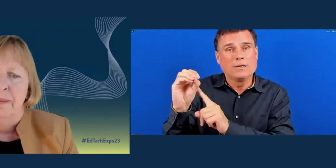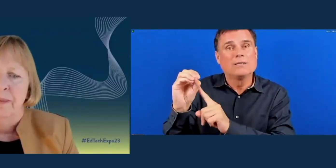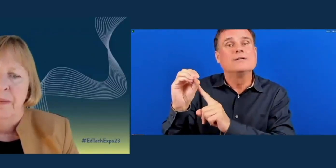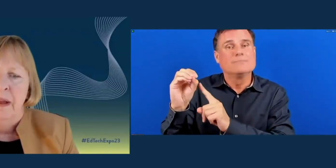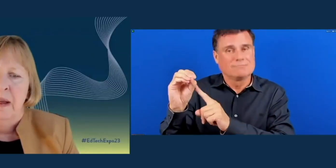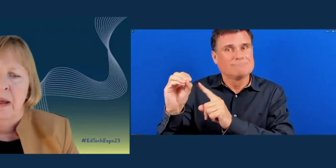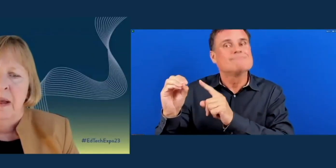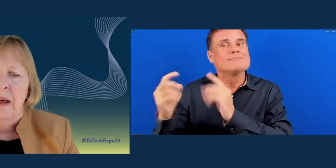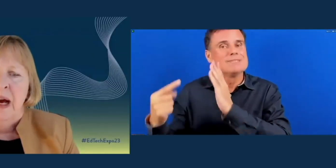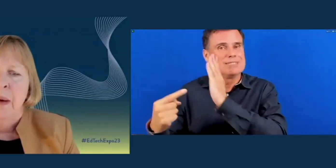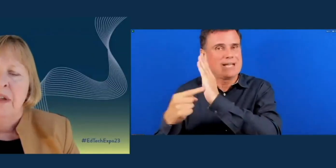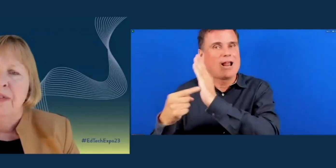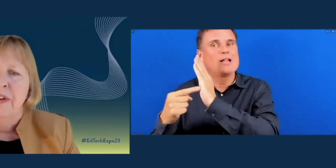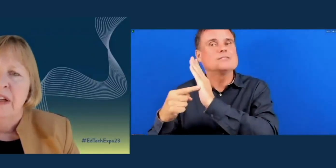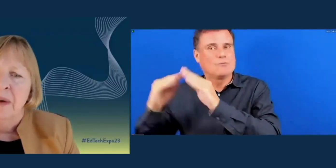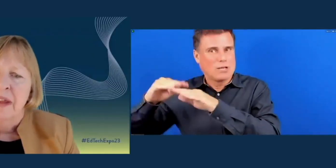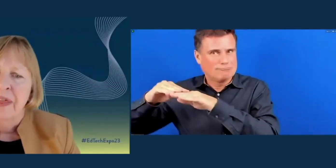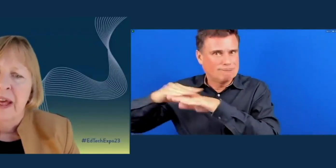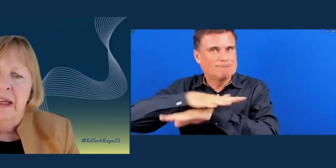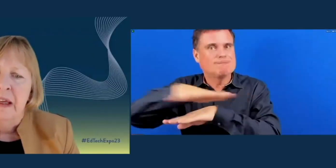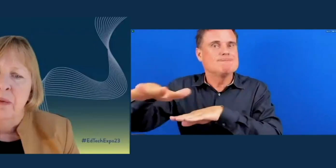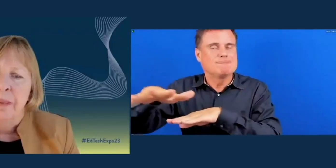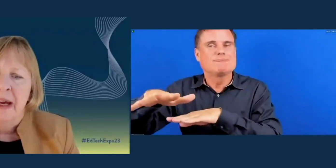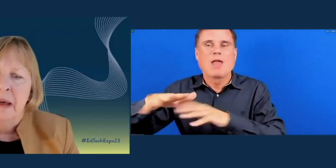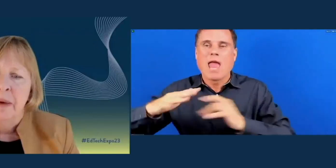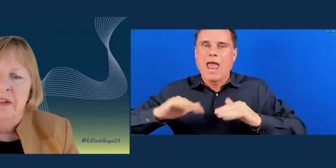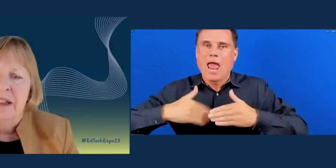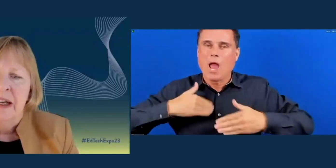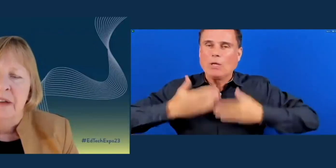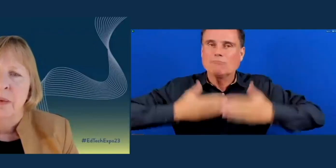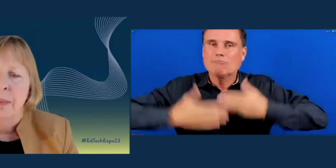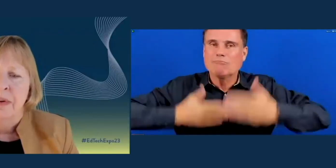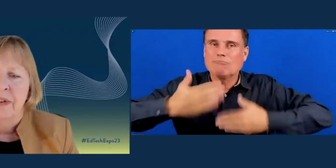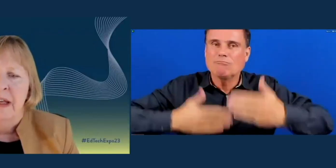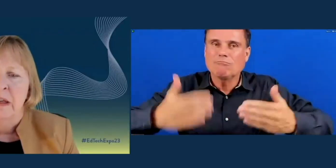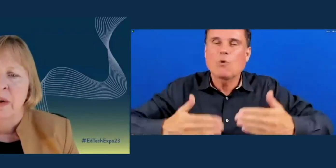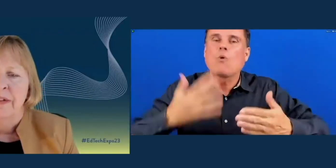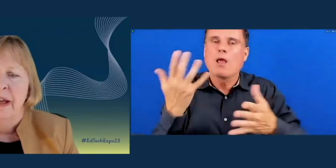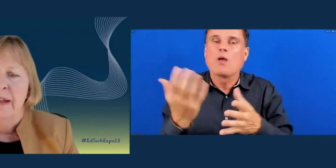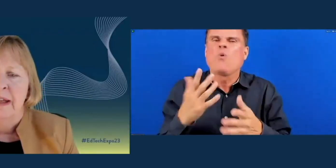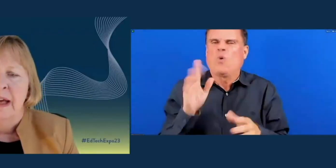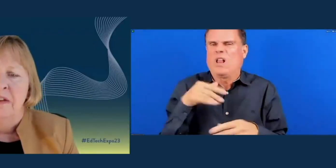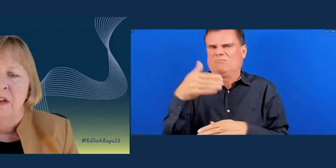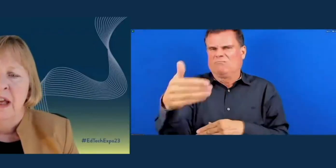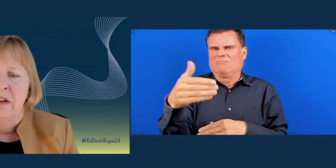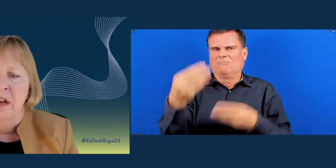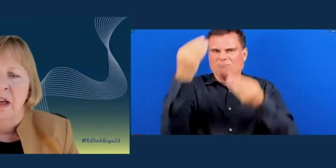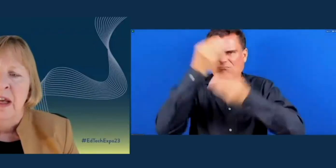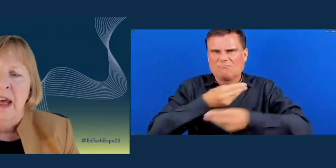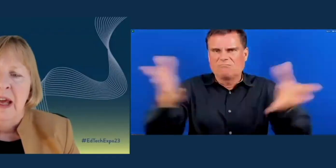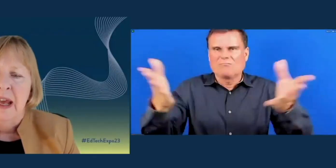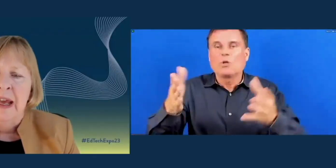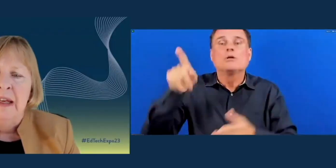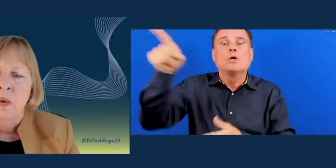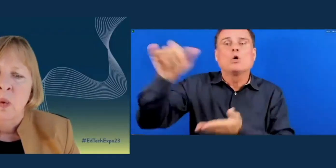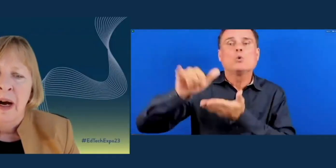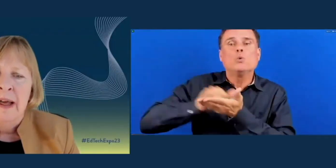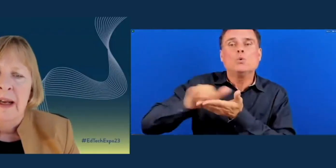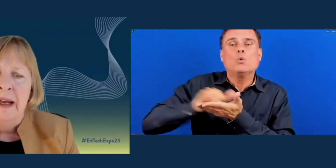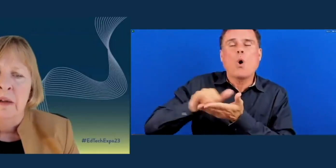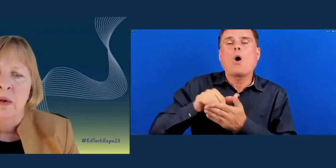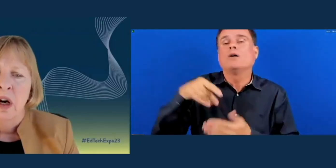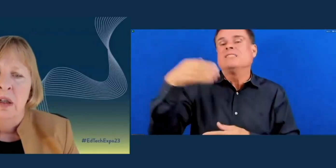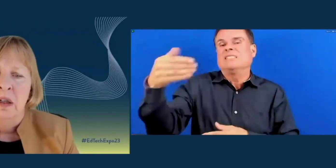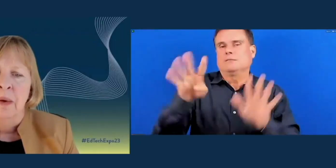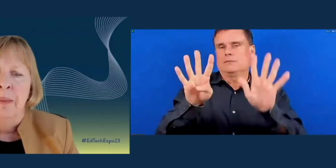Assembly. I want to finish by thanking Rebecca Martinez, representing USAID Education, and Aidan Wyatt